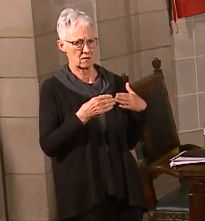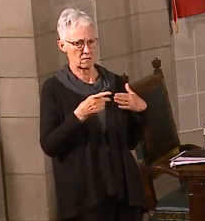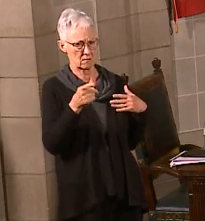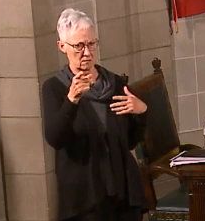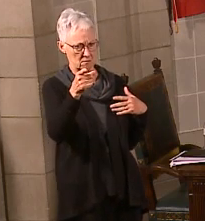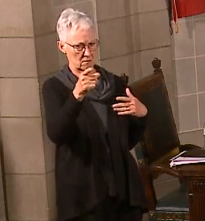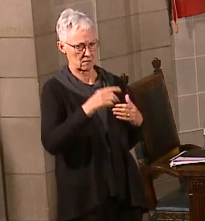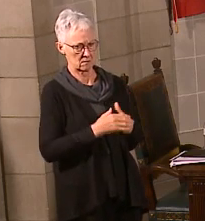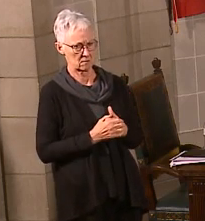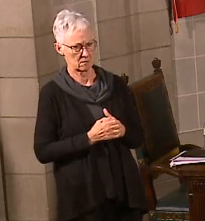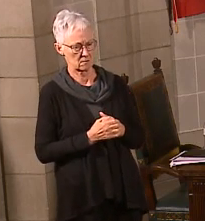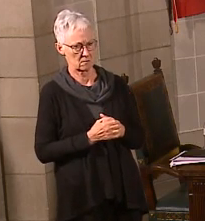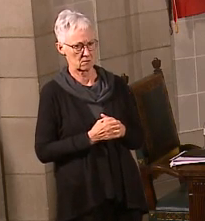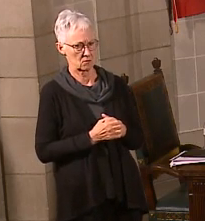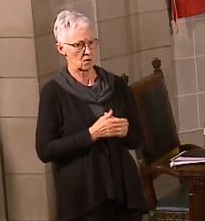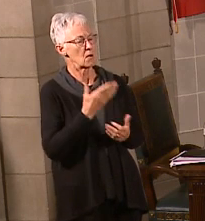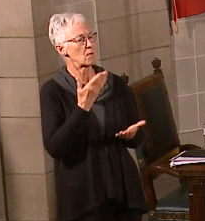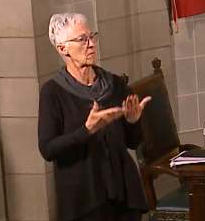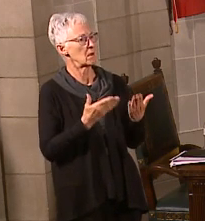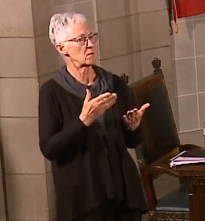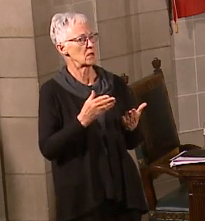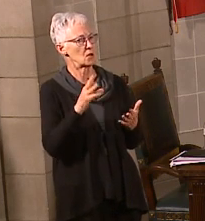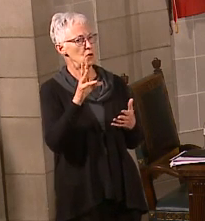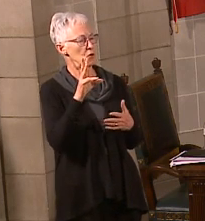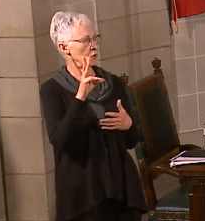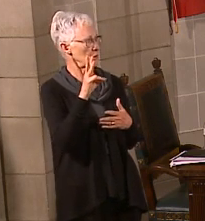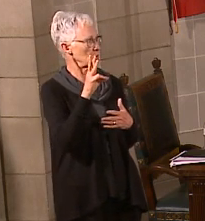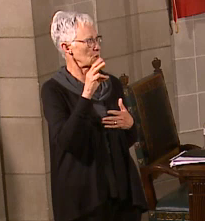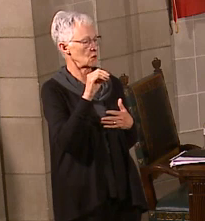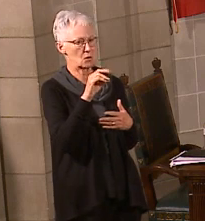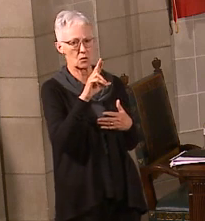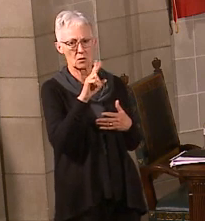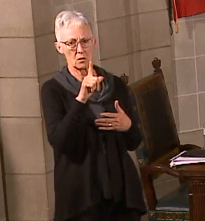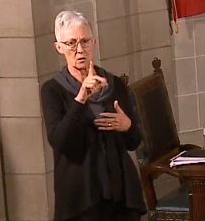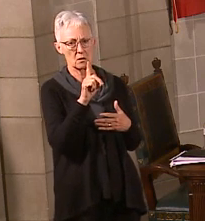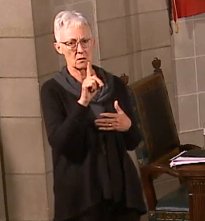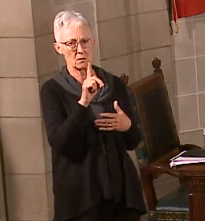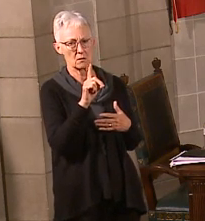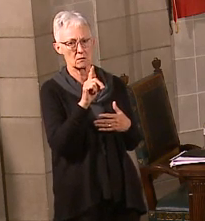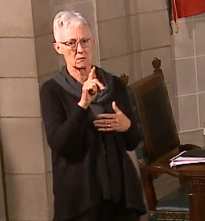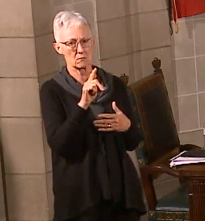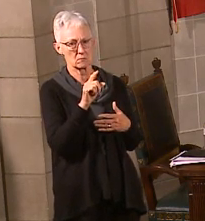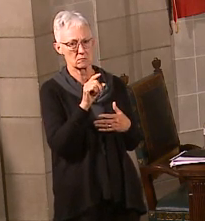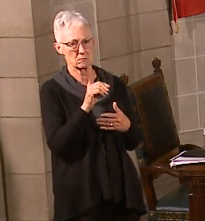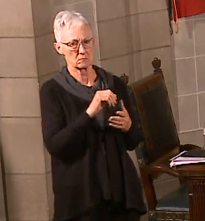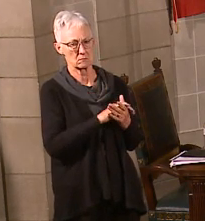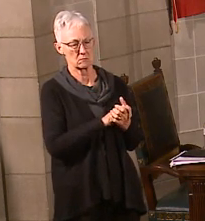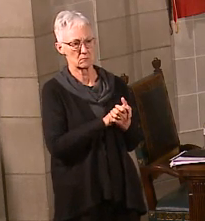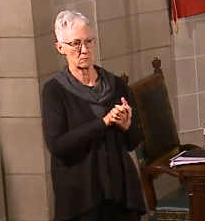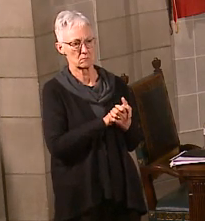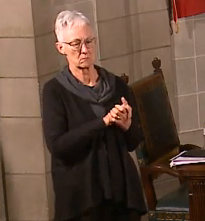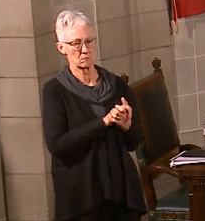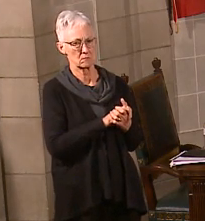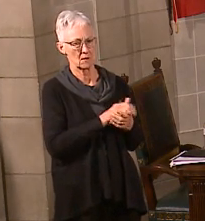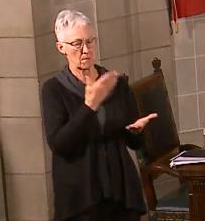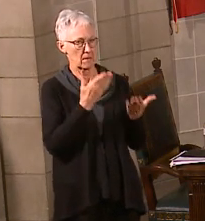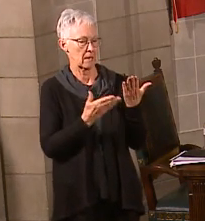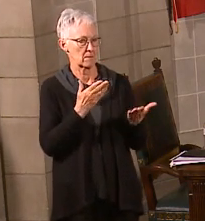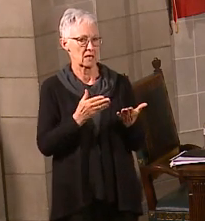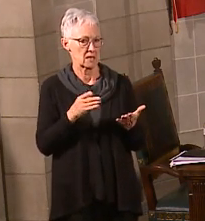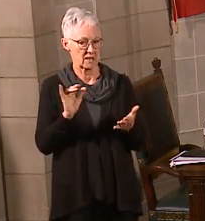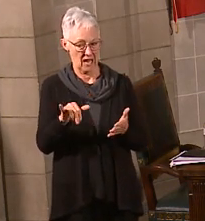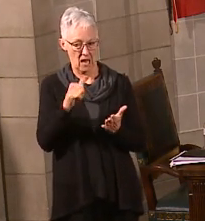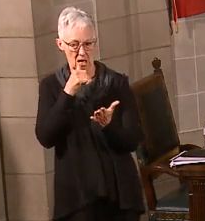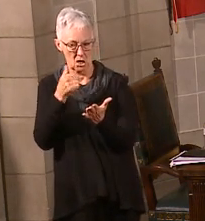maybe prioritized for testing or anything in that nature? Oh, prioritized for testing? I'm not sure if that's what they mean, but that's Yeah. what I mean. Well, again, I guess from the letter,